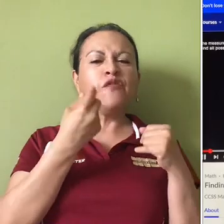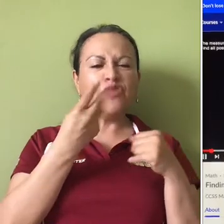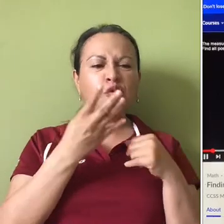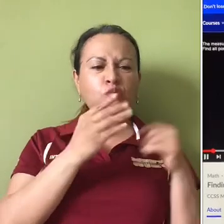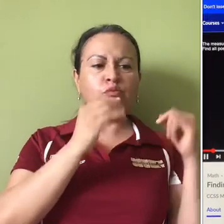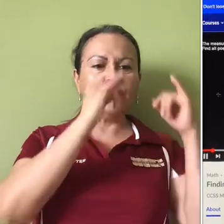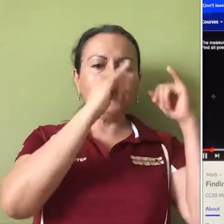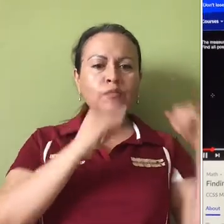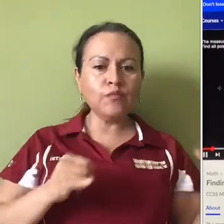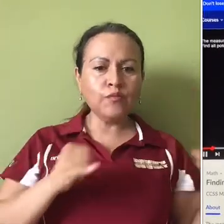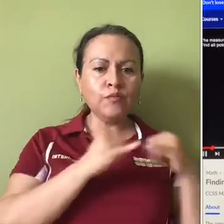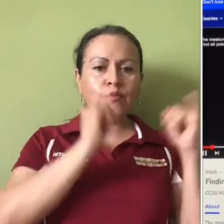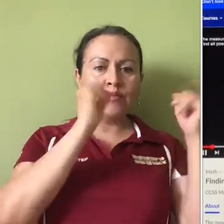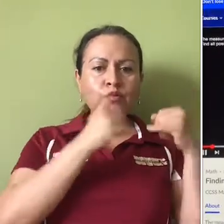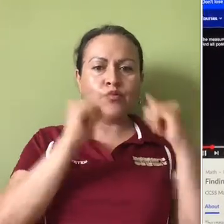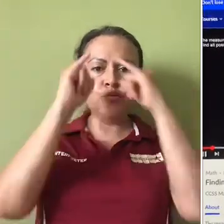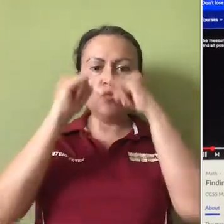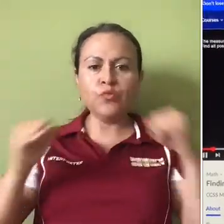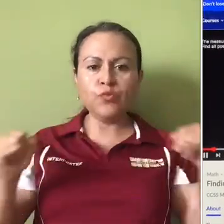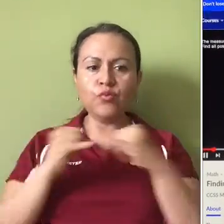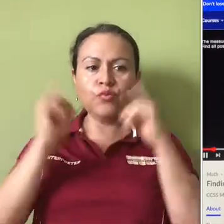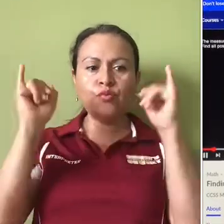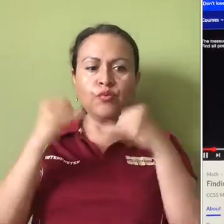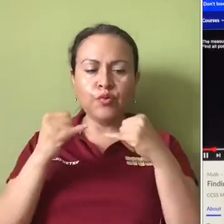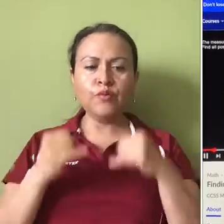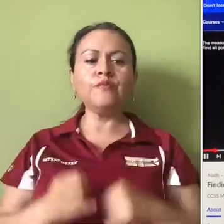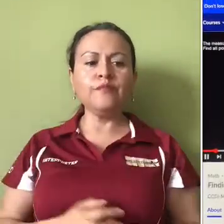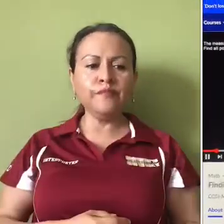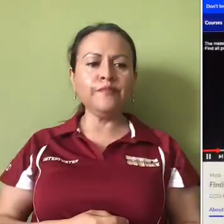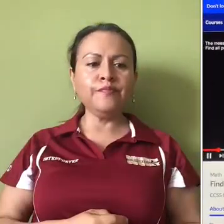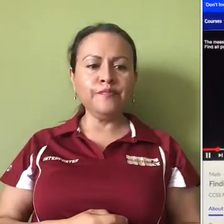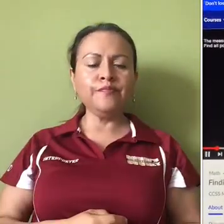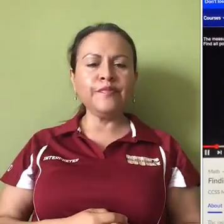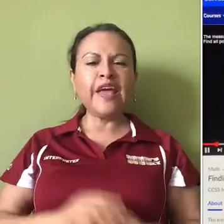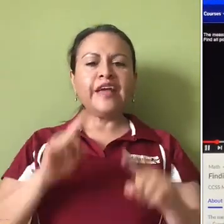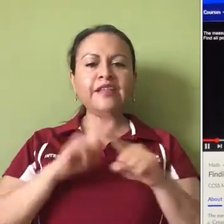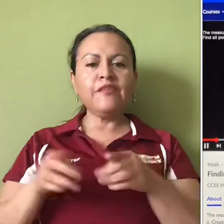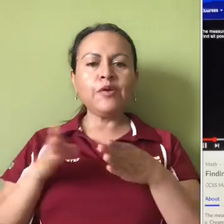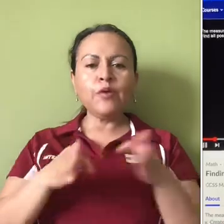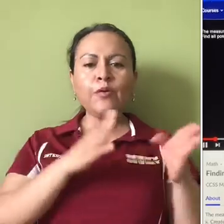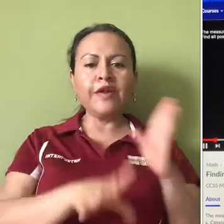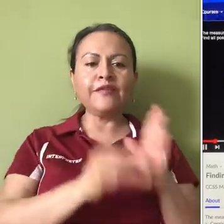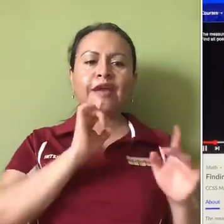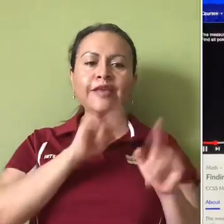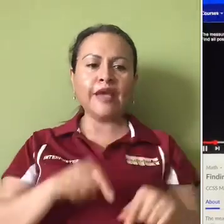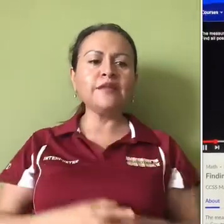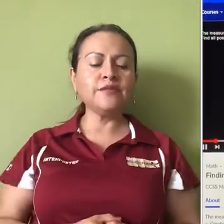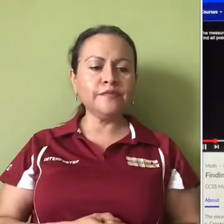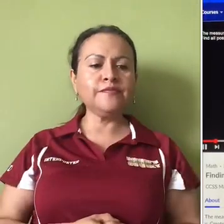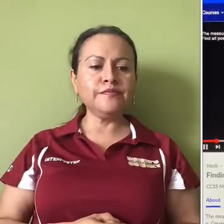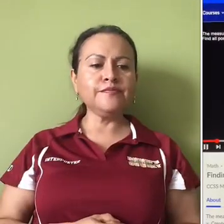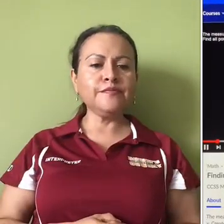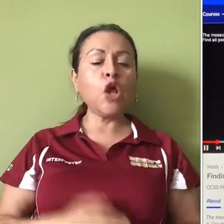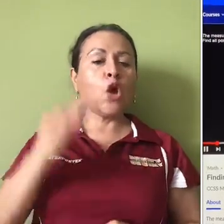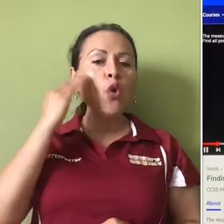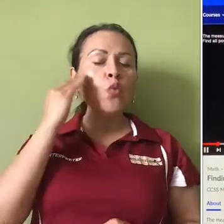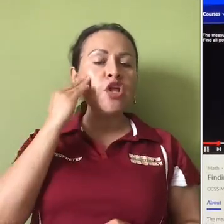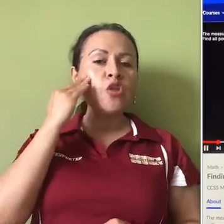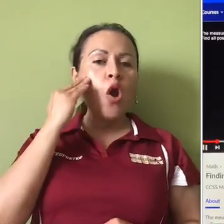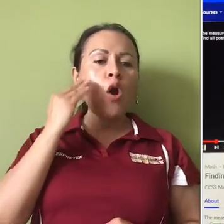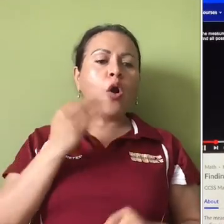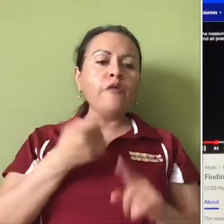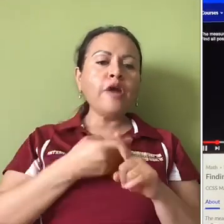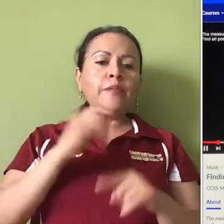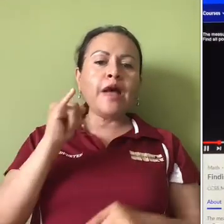we want to think about all of the different possibilities here. All of the different possibilities. So we know from what we know